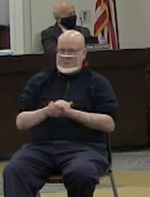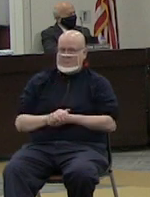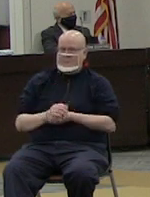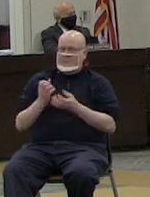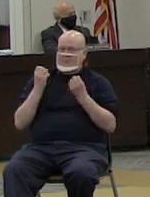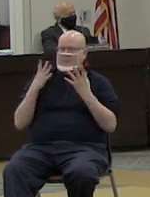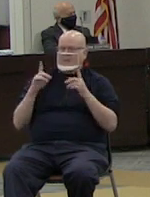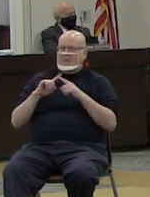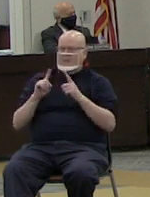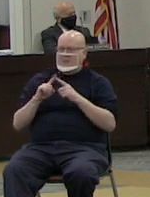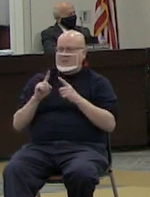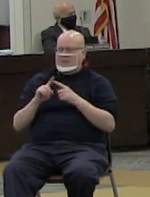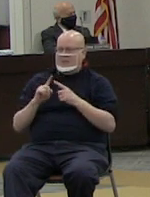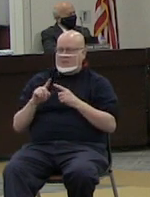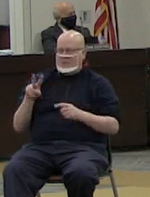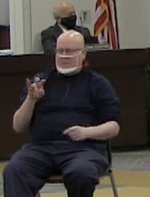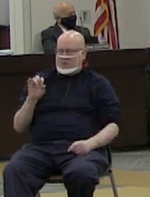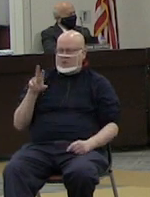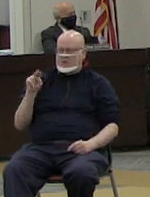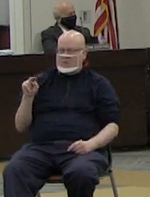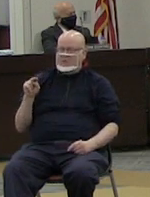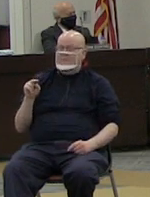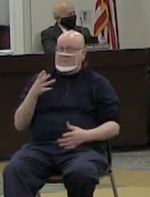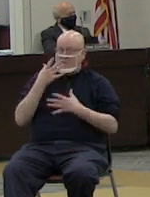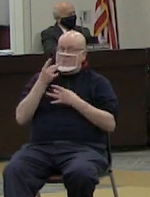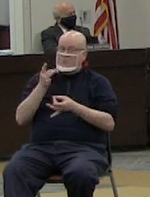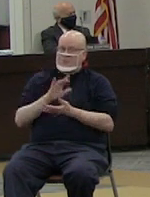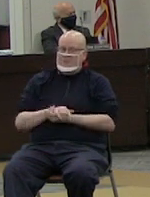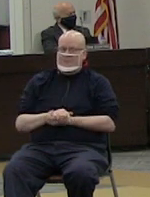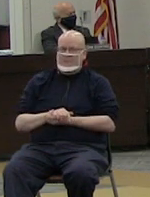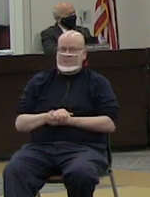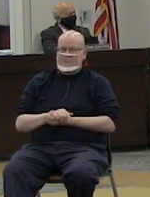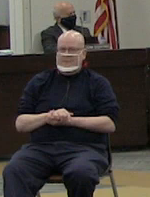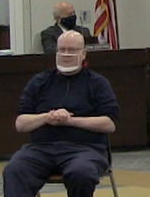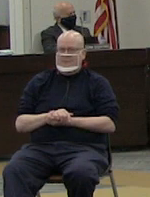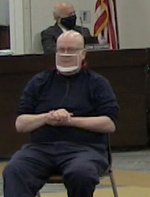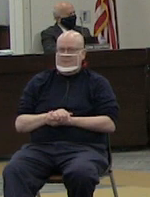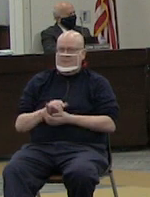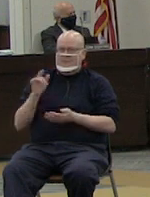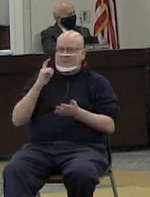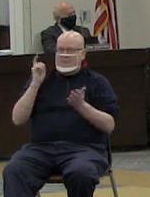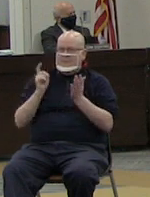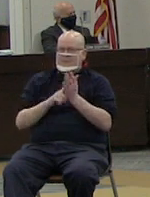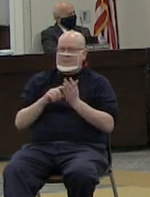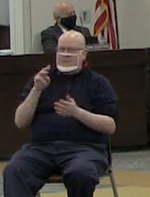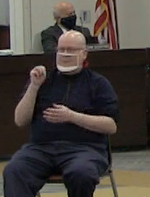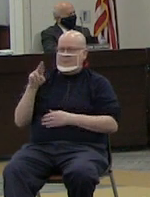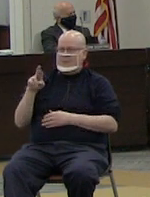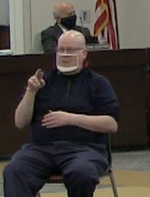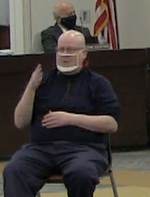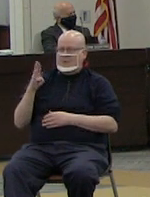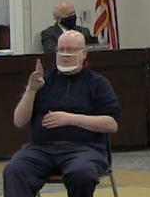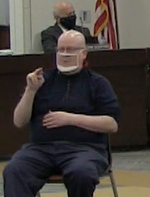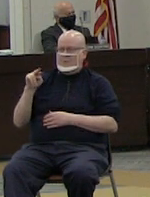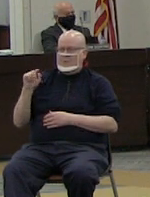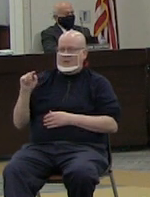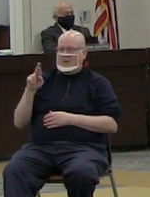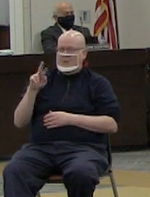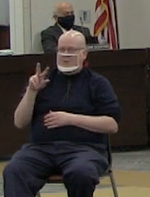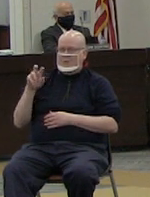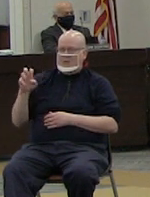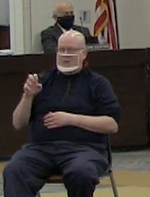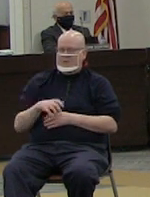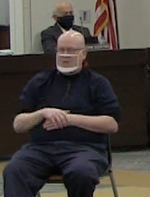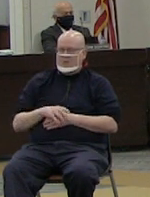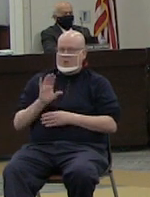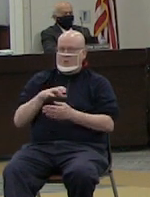different versions of it, and it was very entertaining. I also want to recognize Mr. Brian Reeves, who's a choir director at